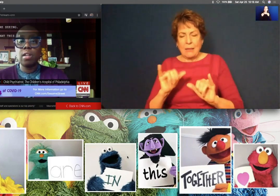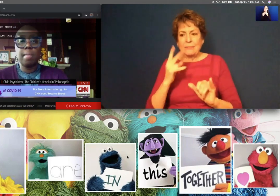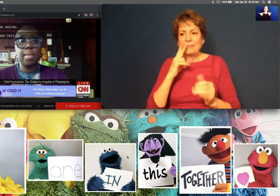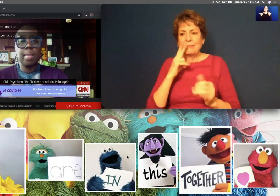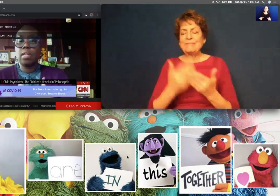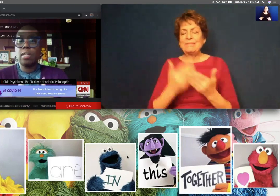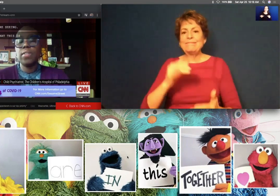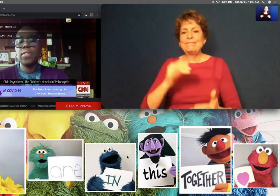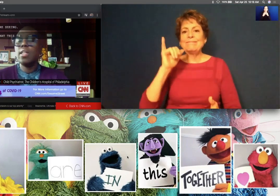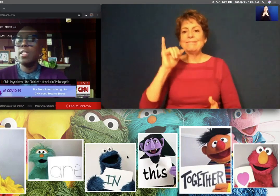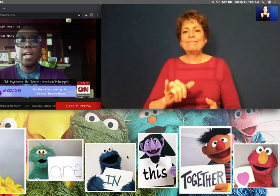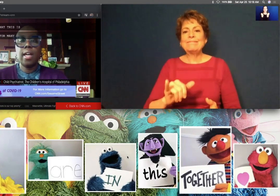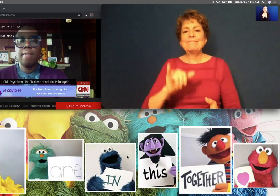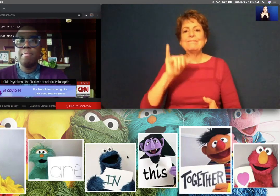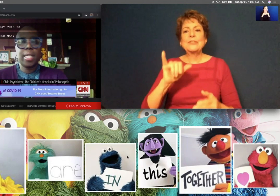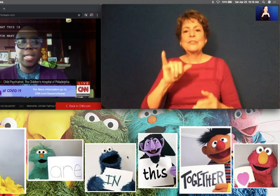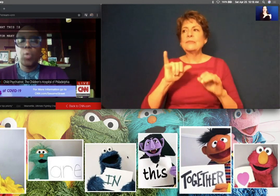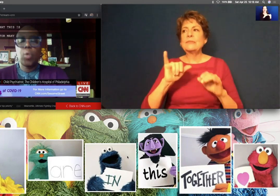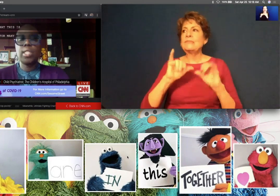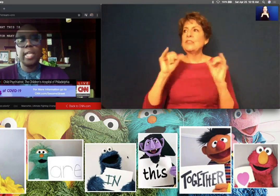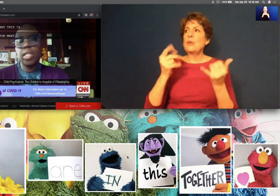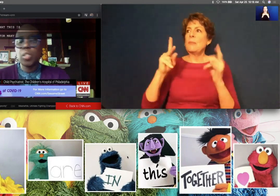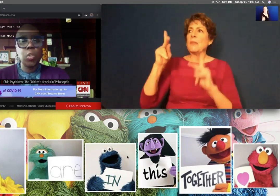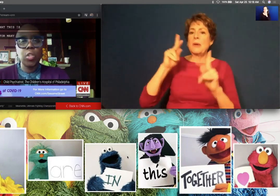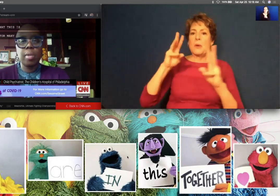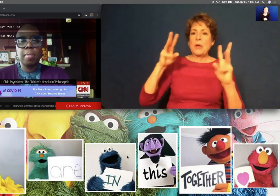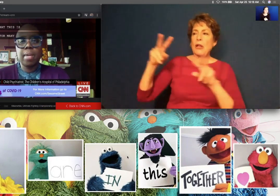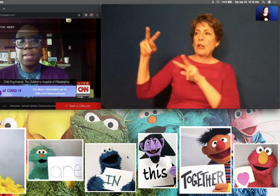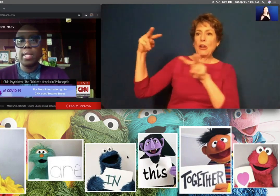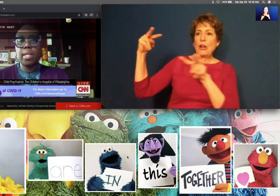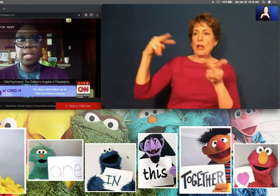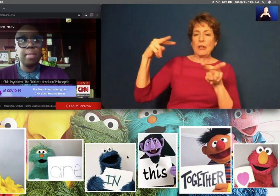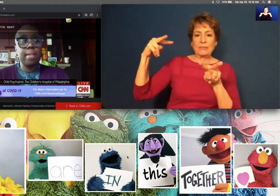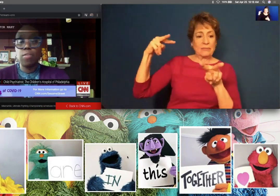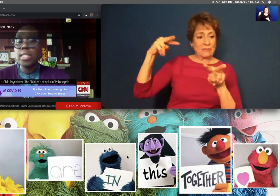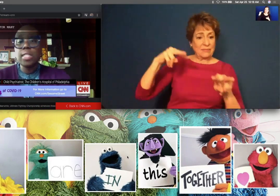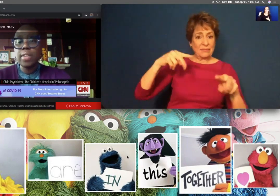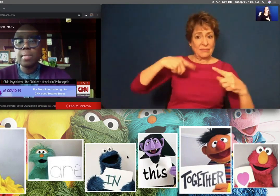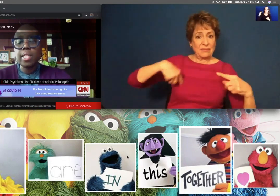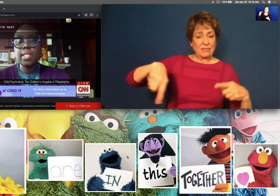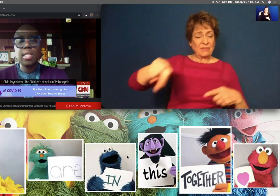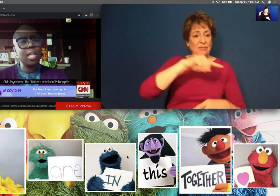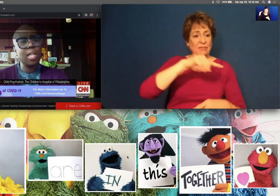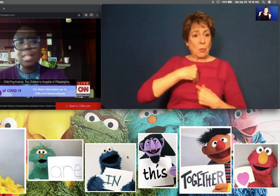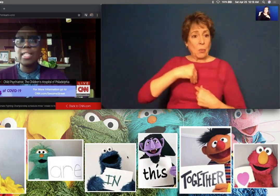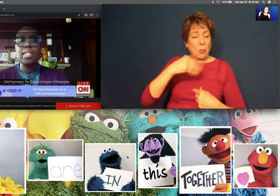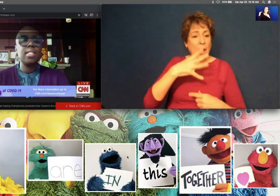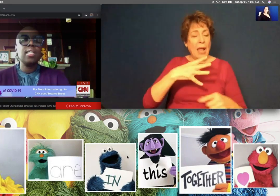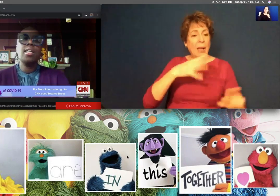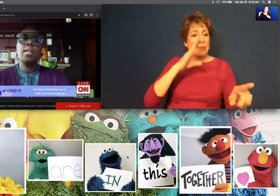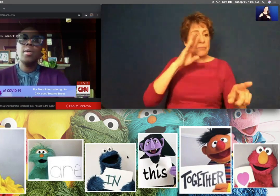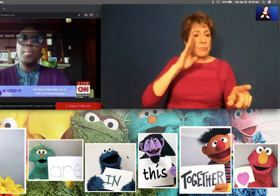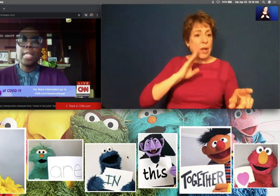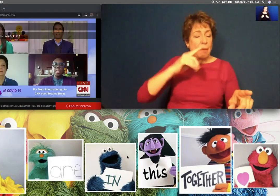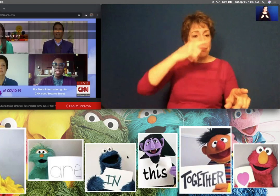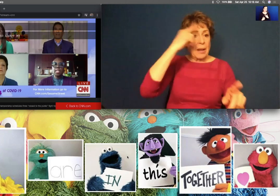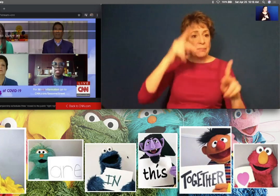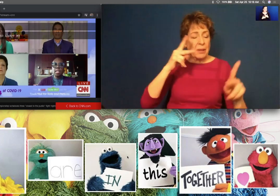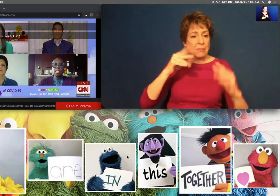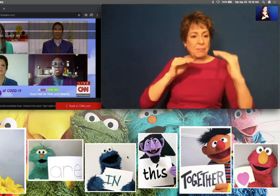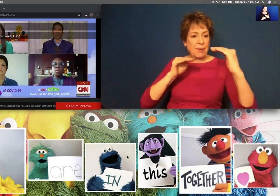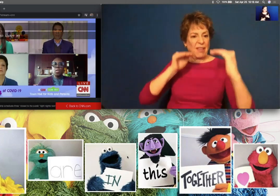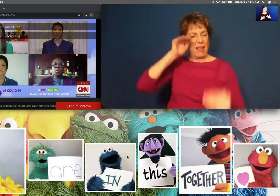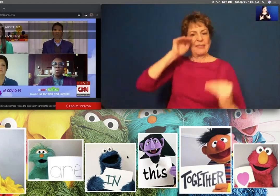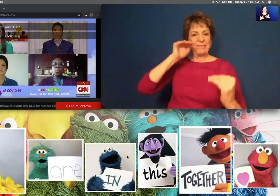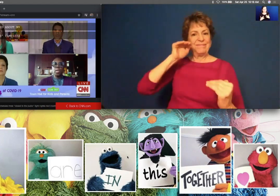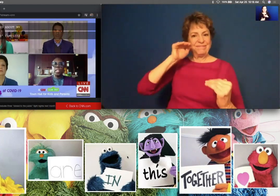I myself am become increasingly concerned about my family and my friends' families and colleagues. But I think, again,